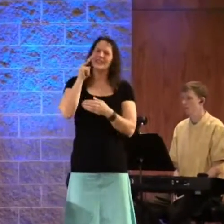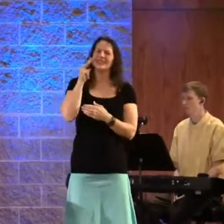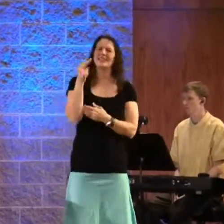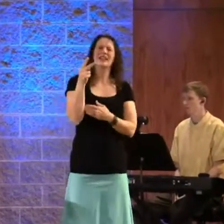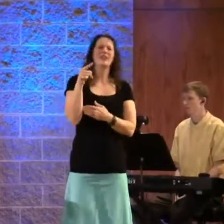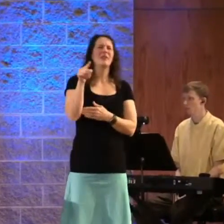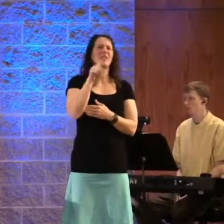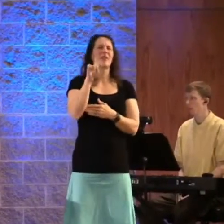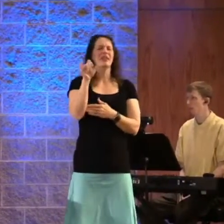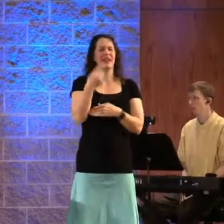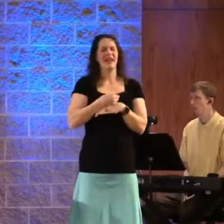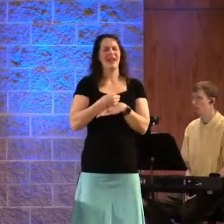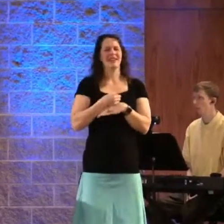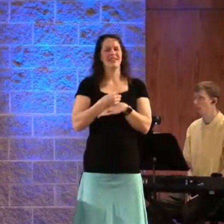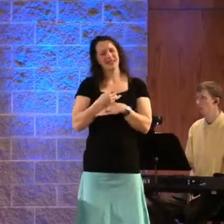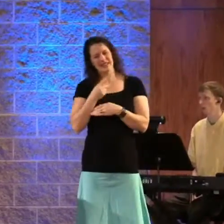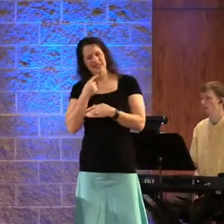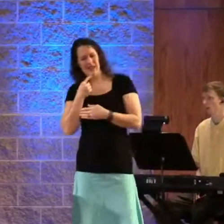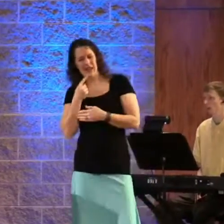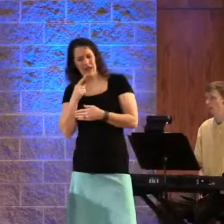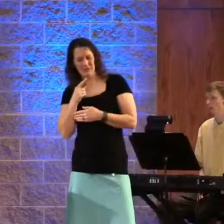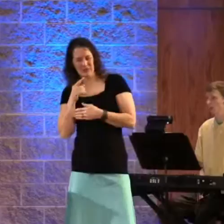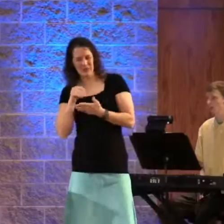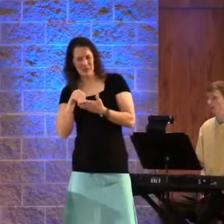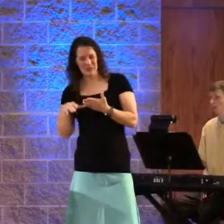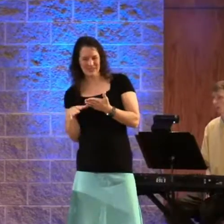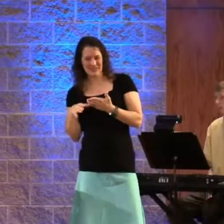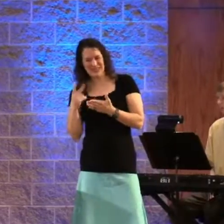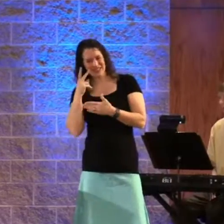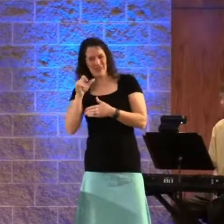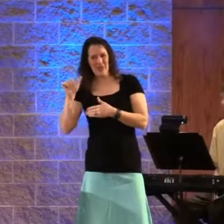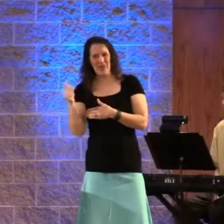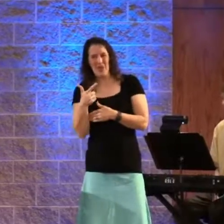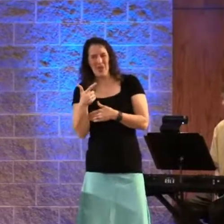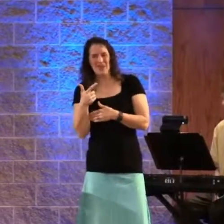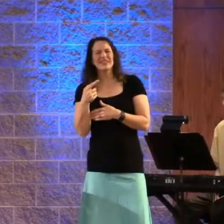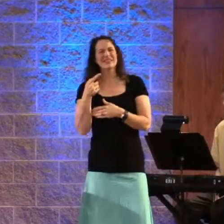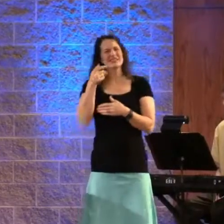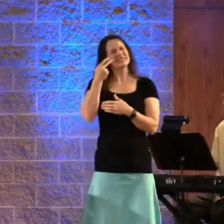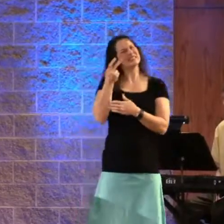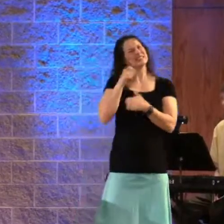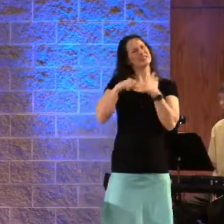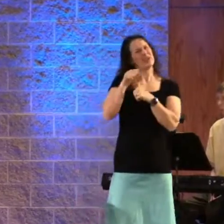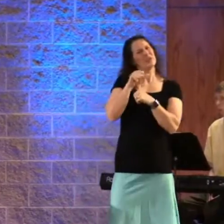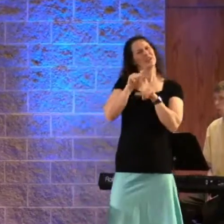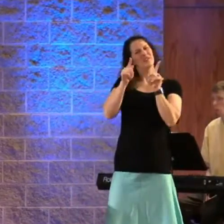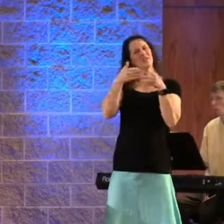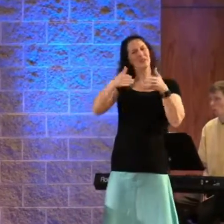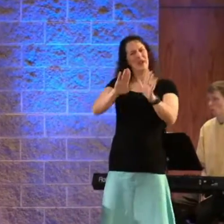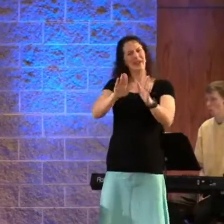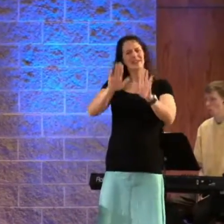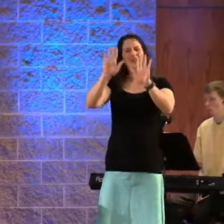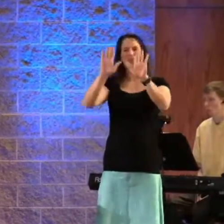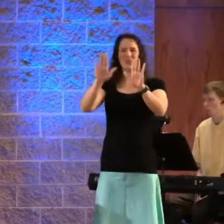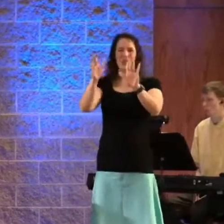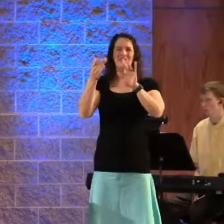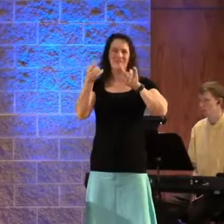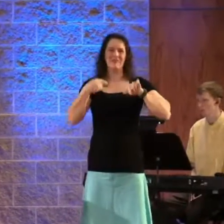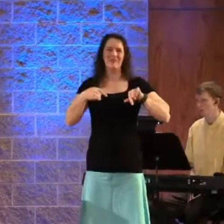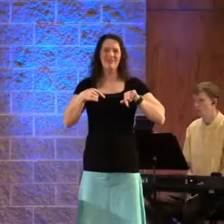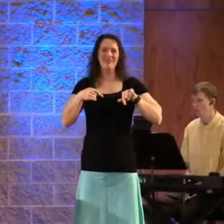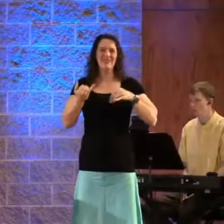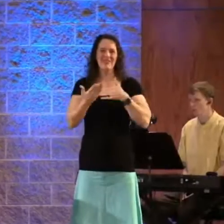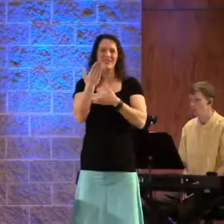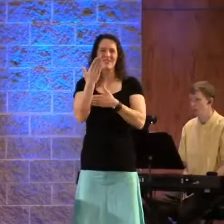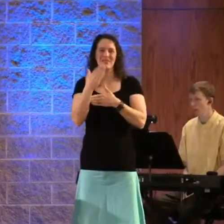to see you. See you on Sunday. We're seeing each other just in a different kind of way. So it's great to have you along this morning. We've got reason